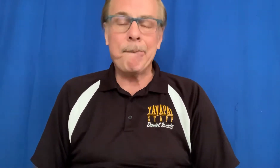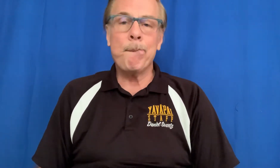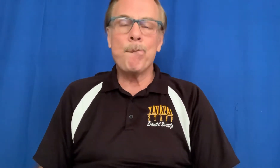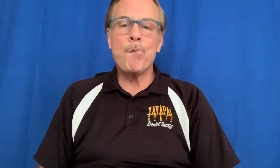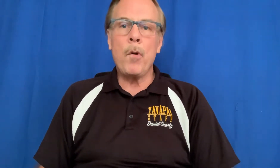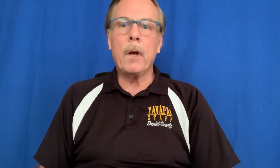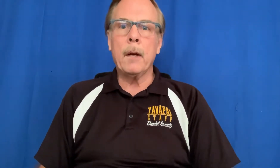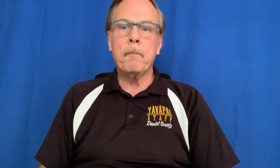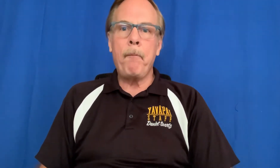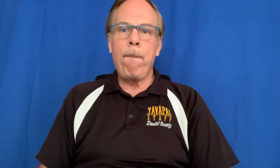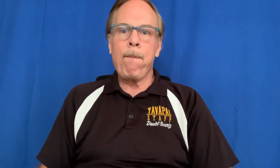Okay.